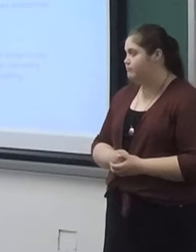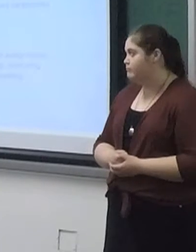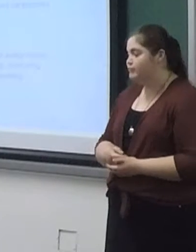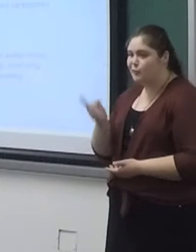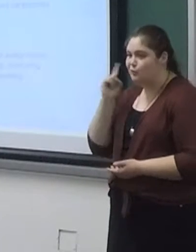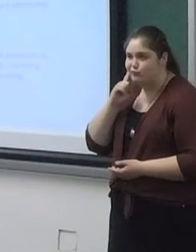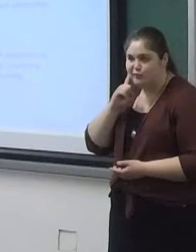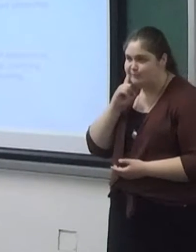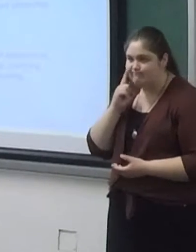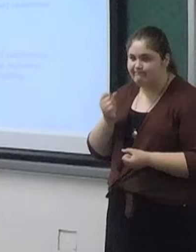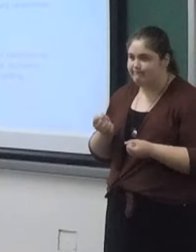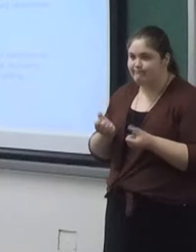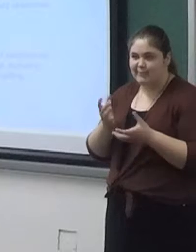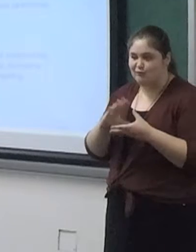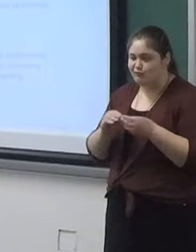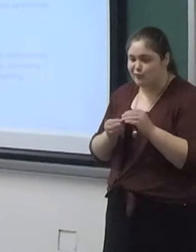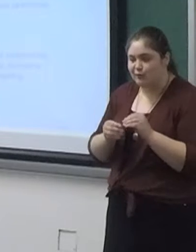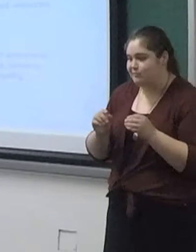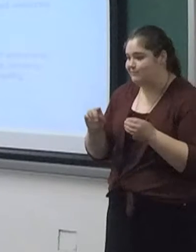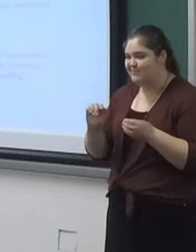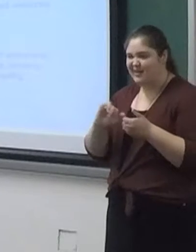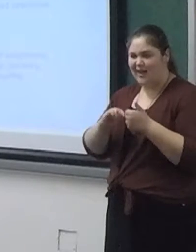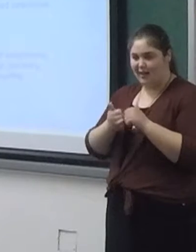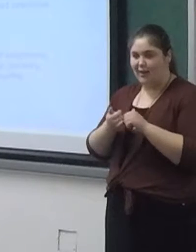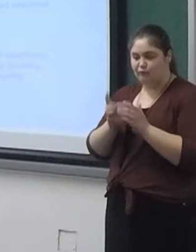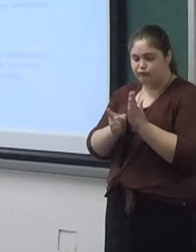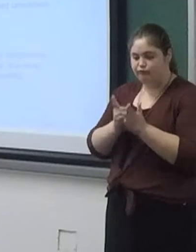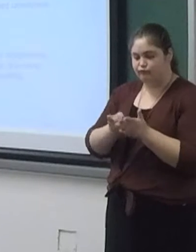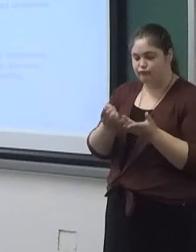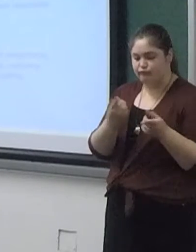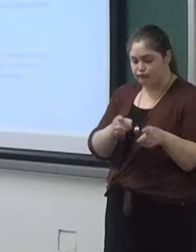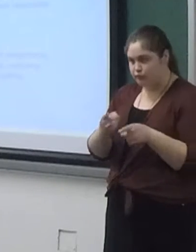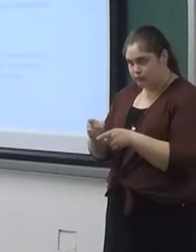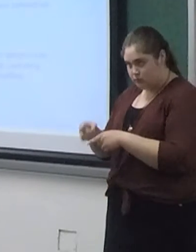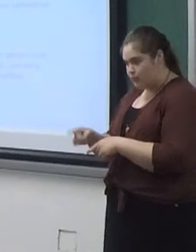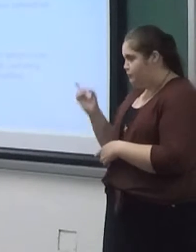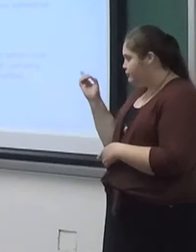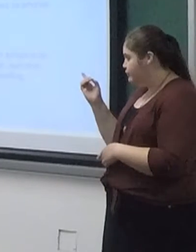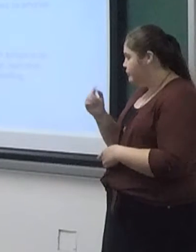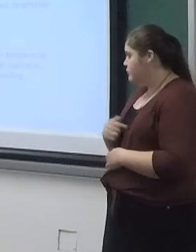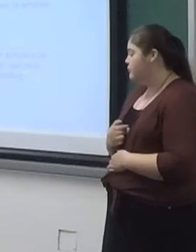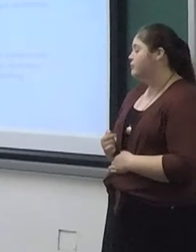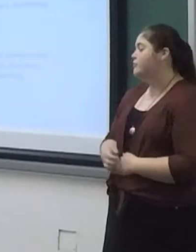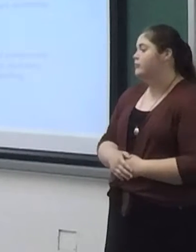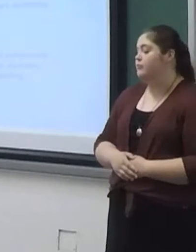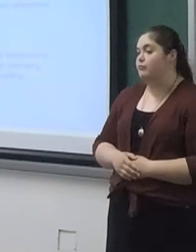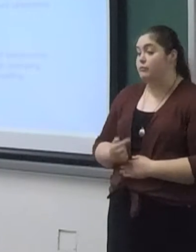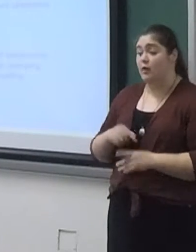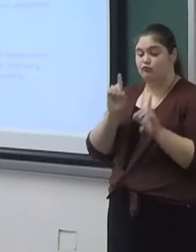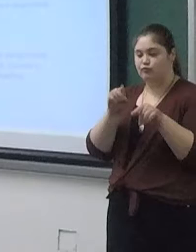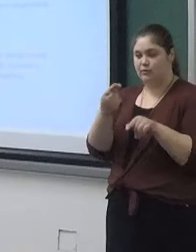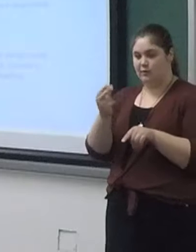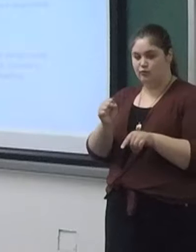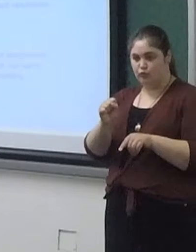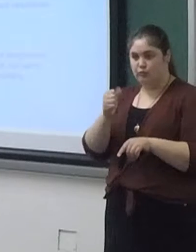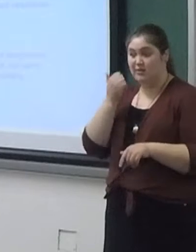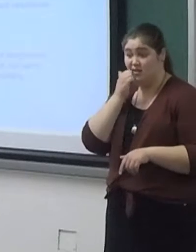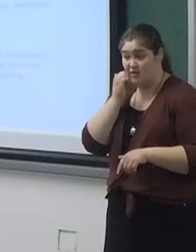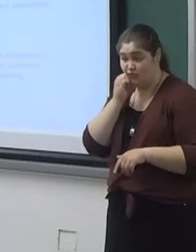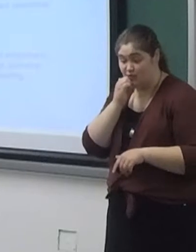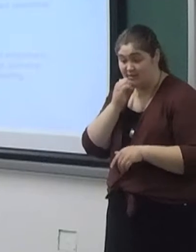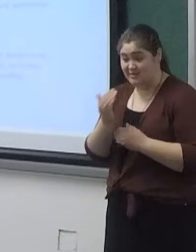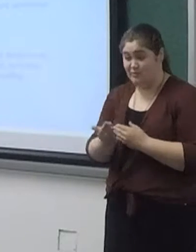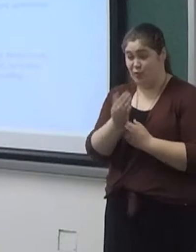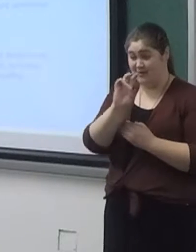heard a lot of how the hours are broken down. I was fortunate to be in the high school every day, so I was there 7 to